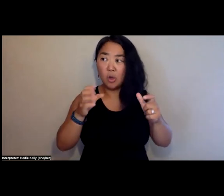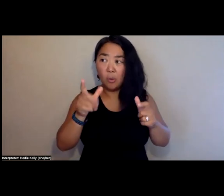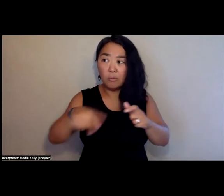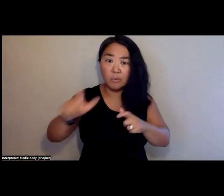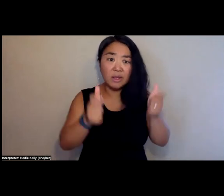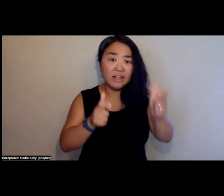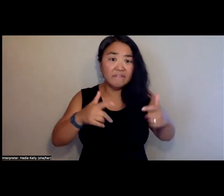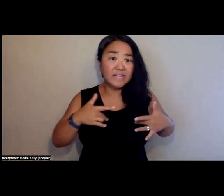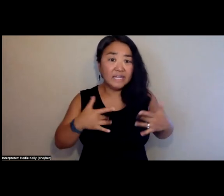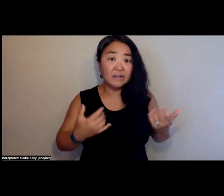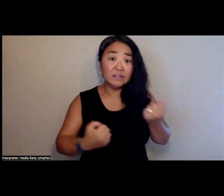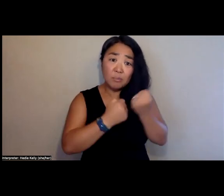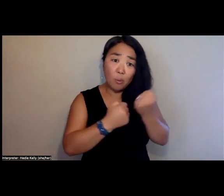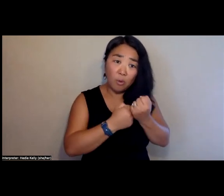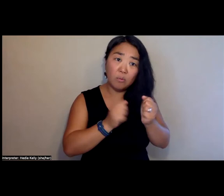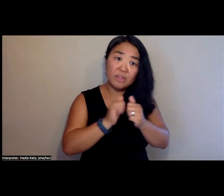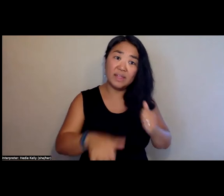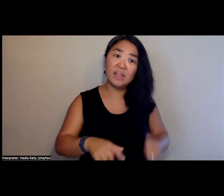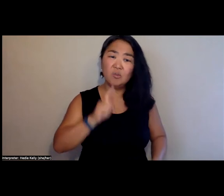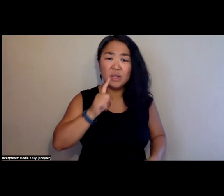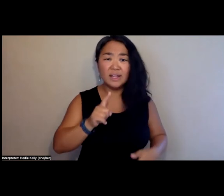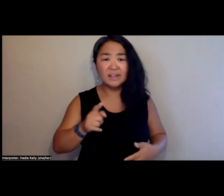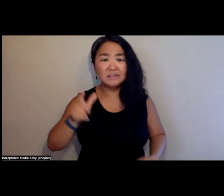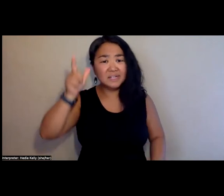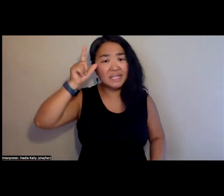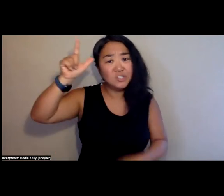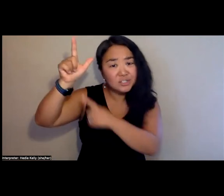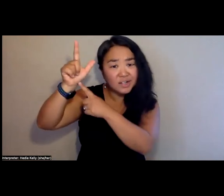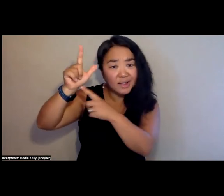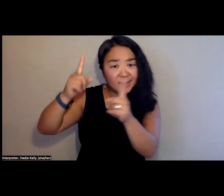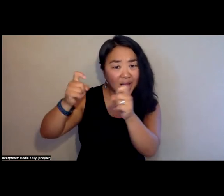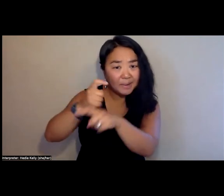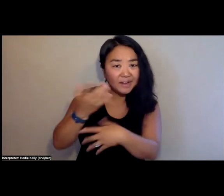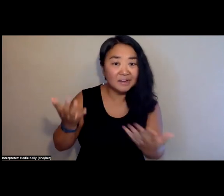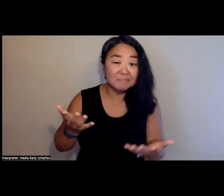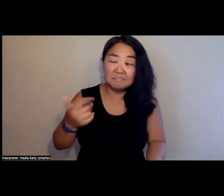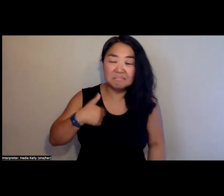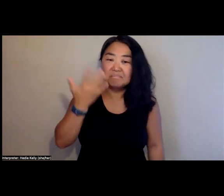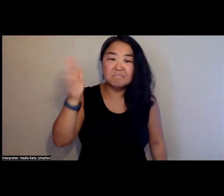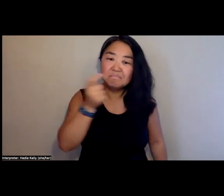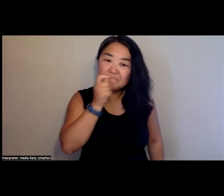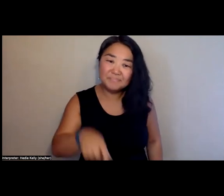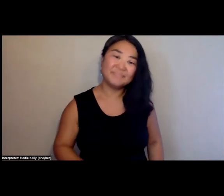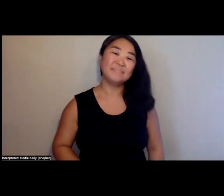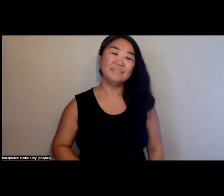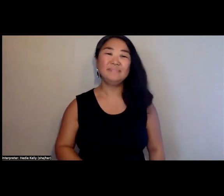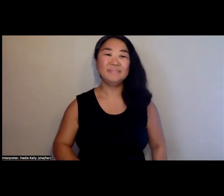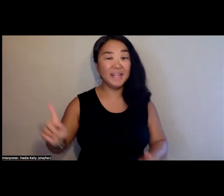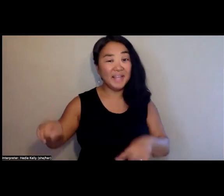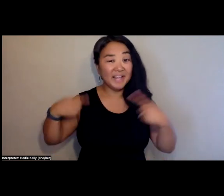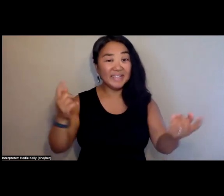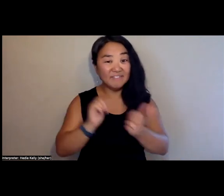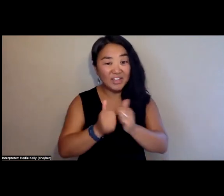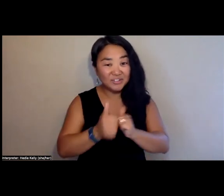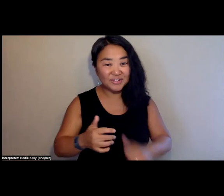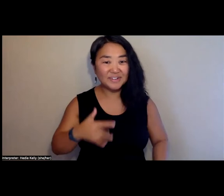it is logistically complicated. That's all I'll say there. It's been an adventure. I'm very excited. We'll be starting this weekend.